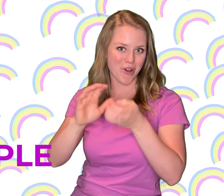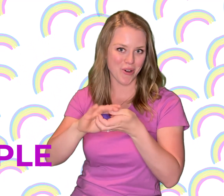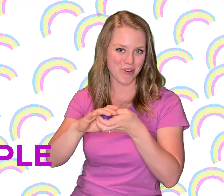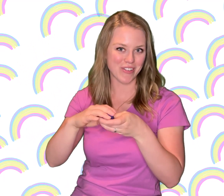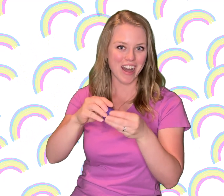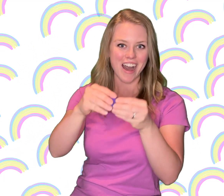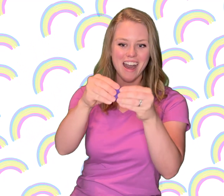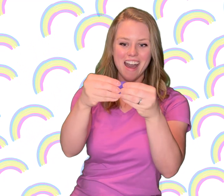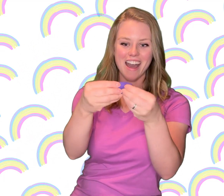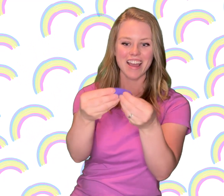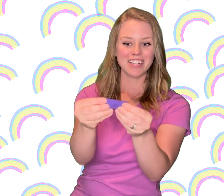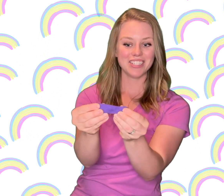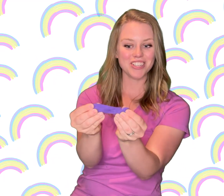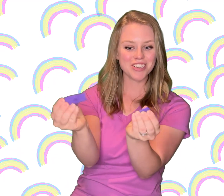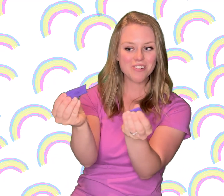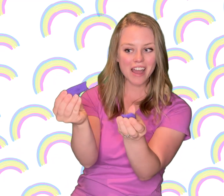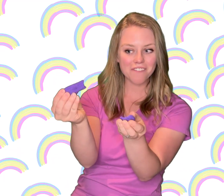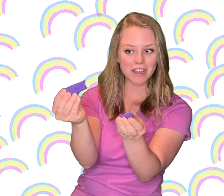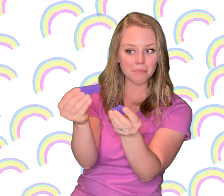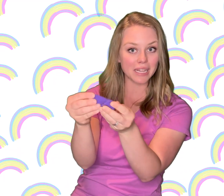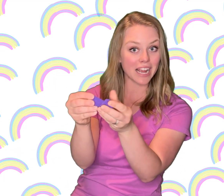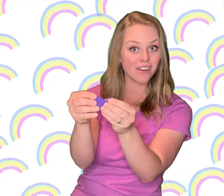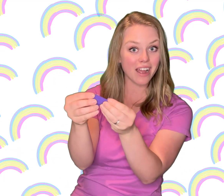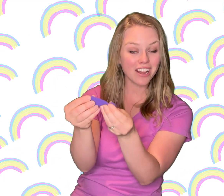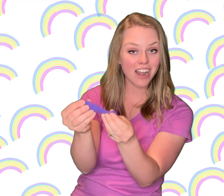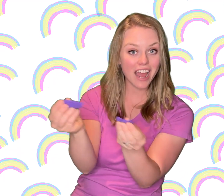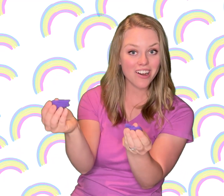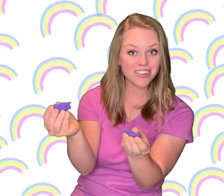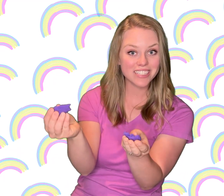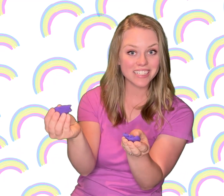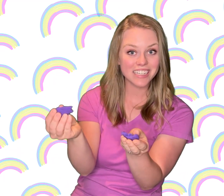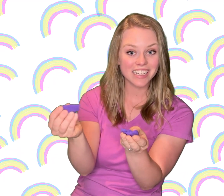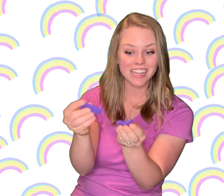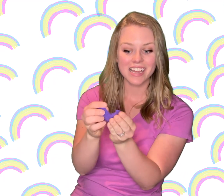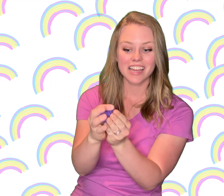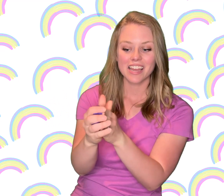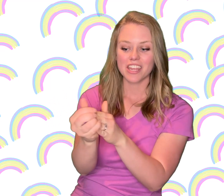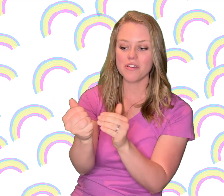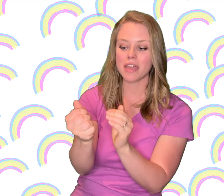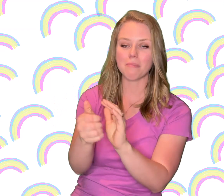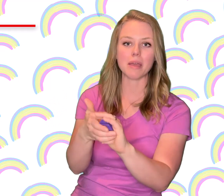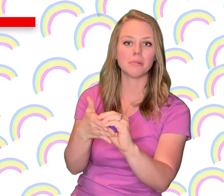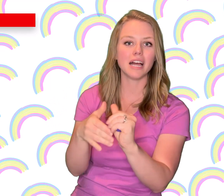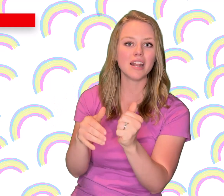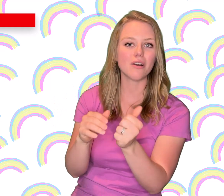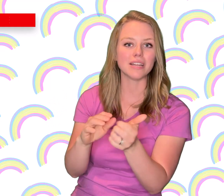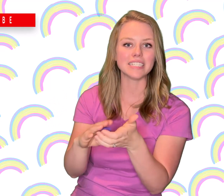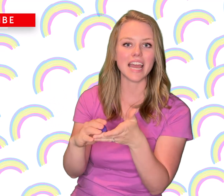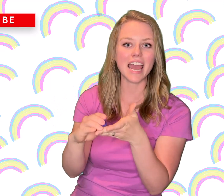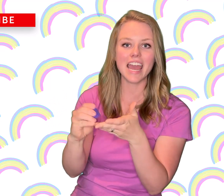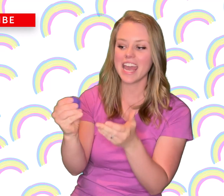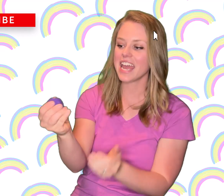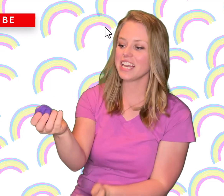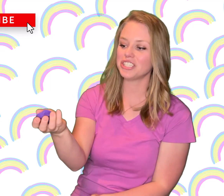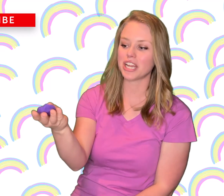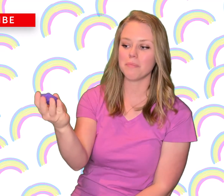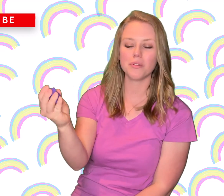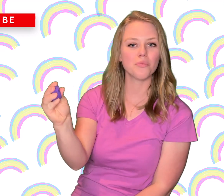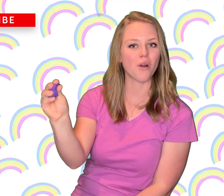Play-Doh. Do you have fun Play-Doh at your house? You can make Play-Doh into any shape you